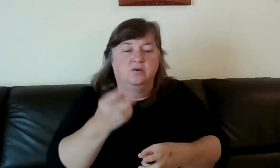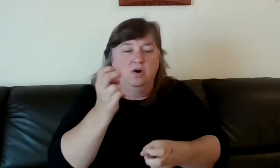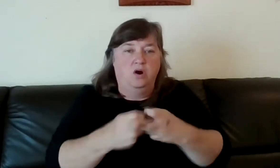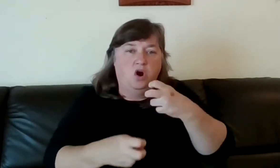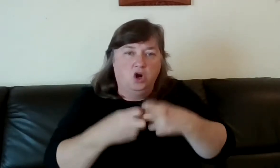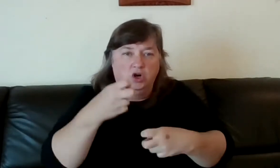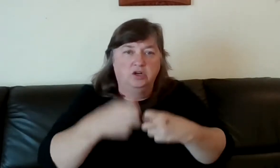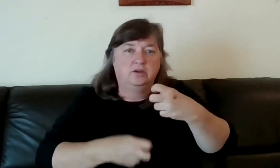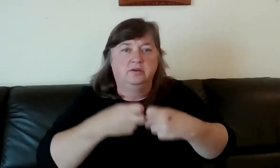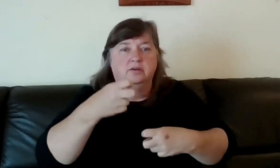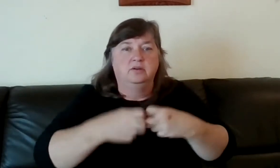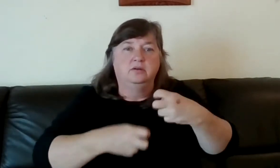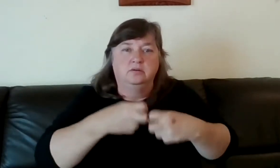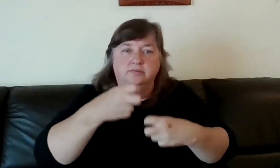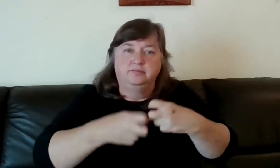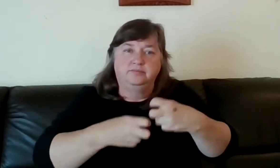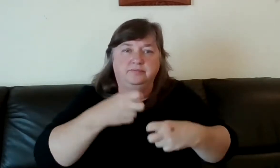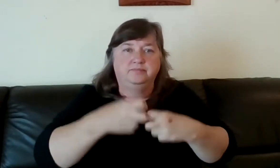So hard,